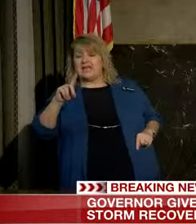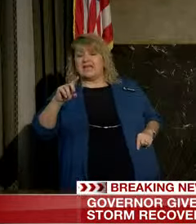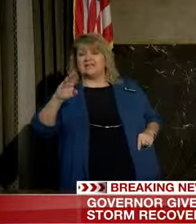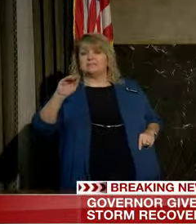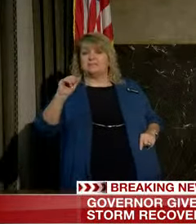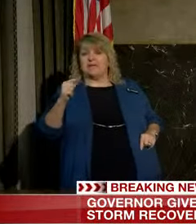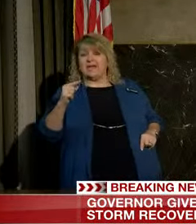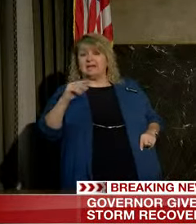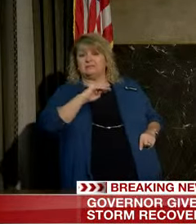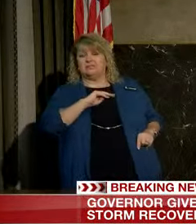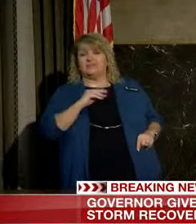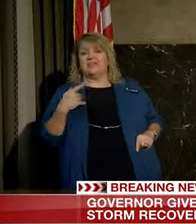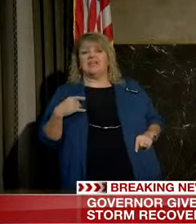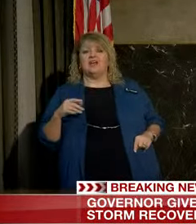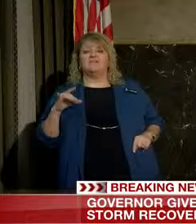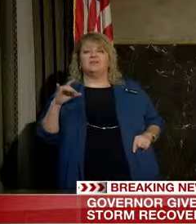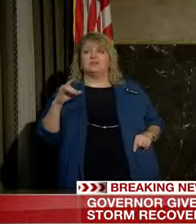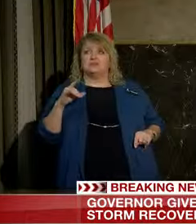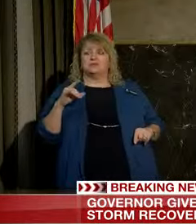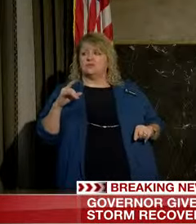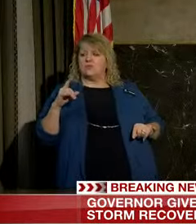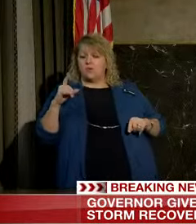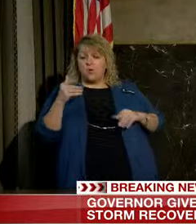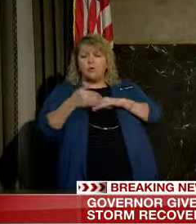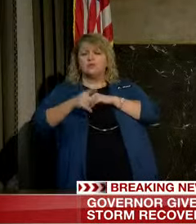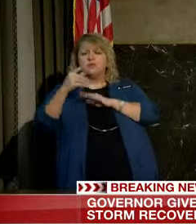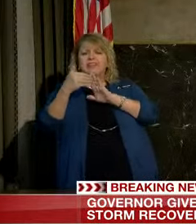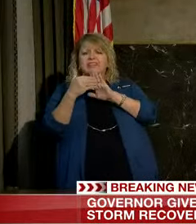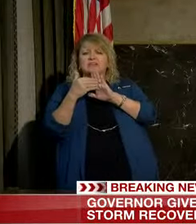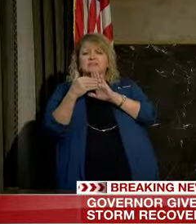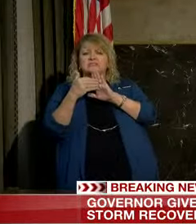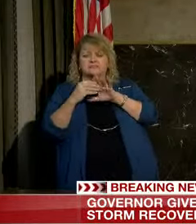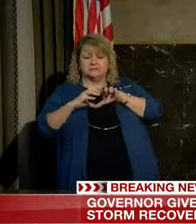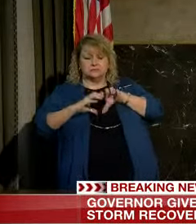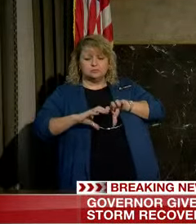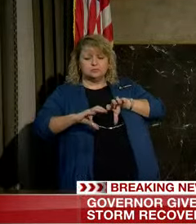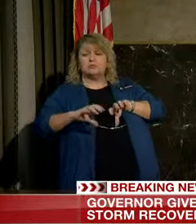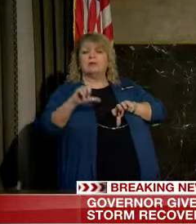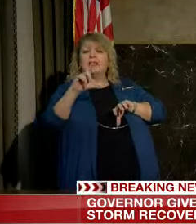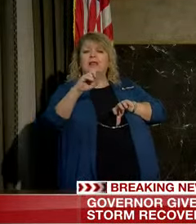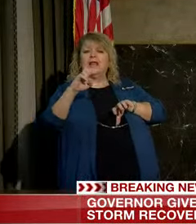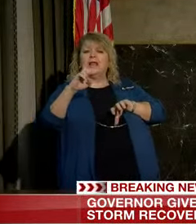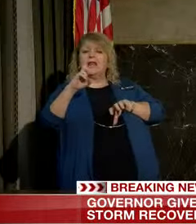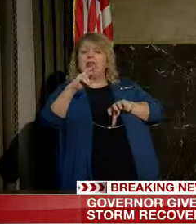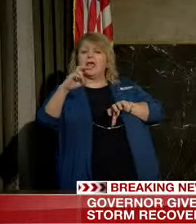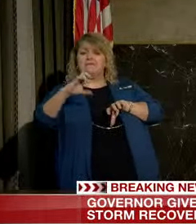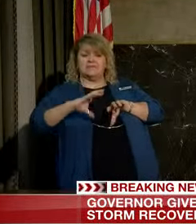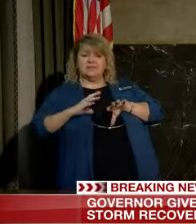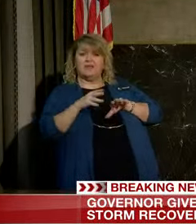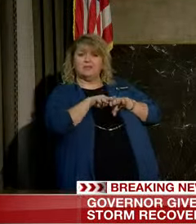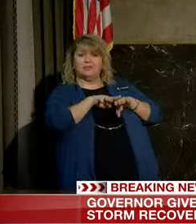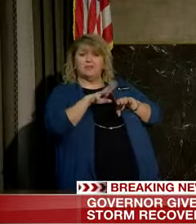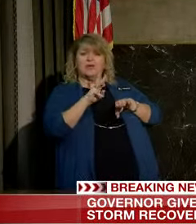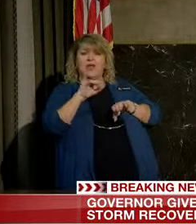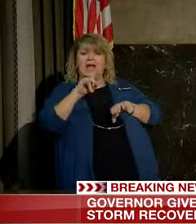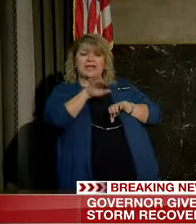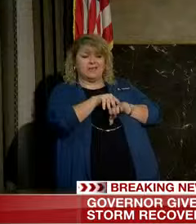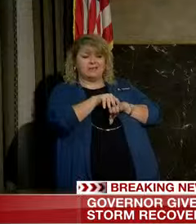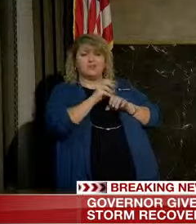sacks have been placed into the burrito levee to fill breaches that were caused by Hurricane